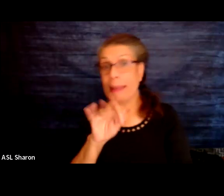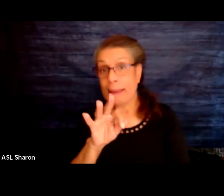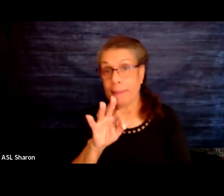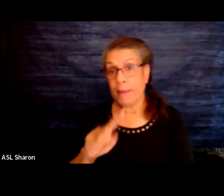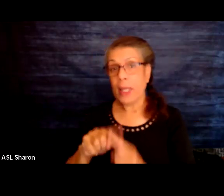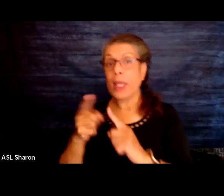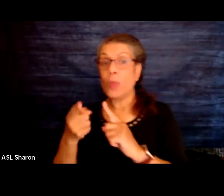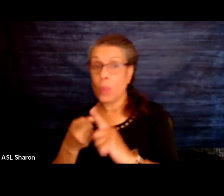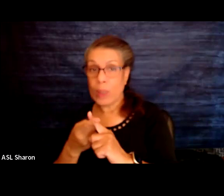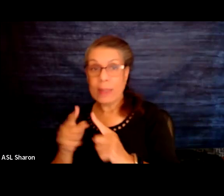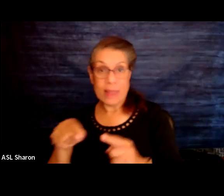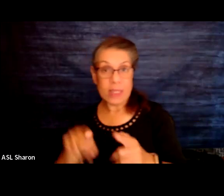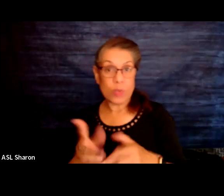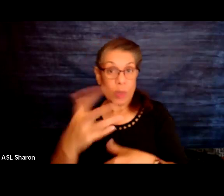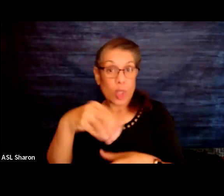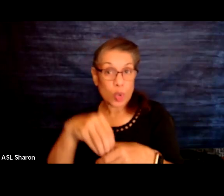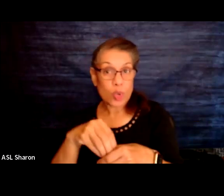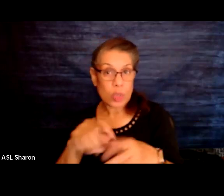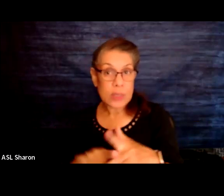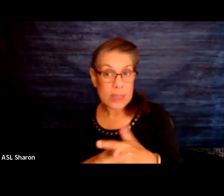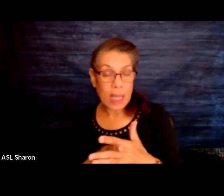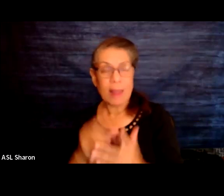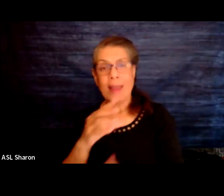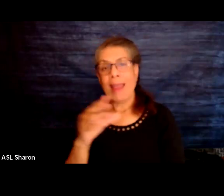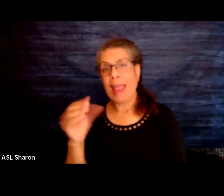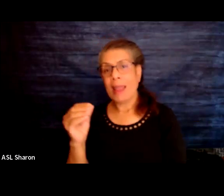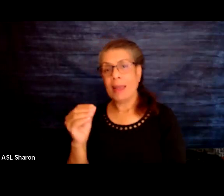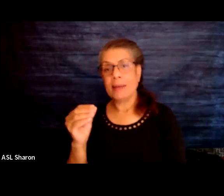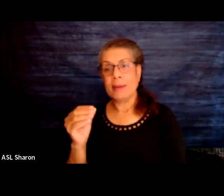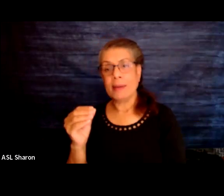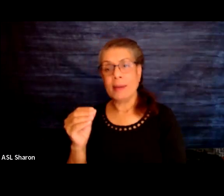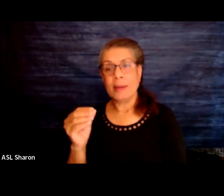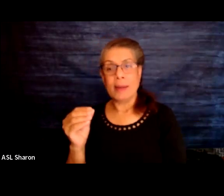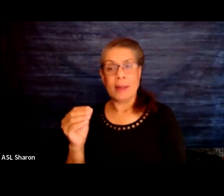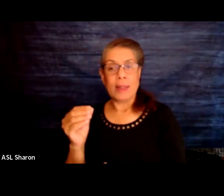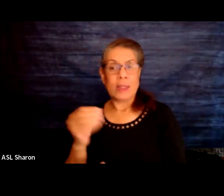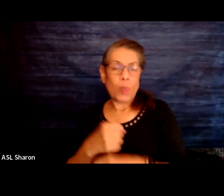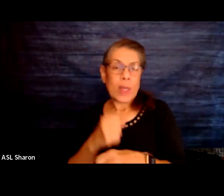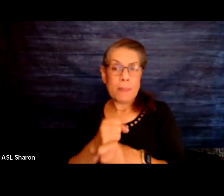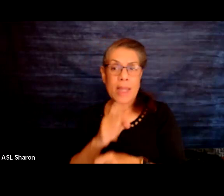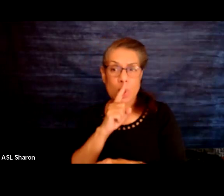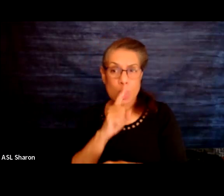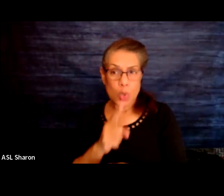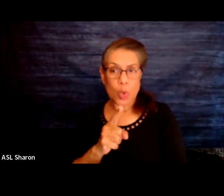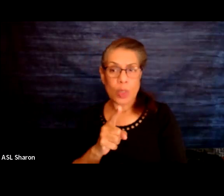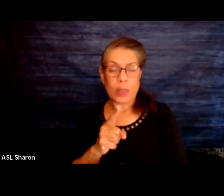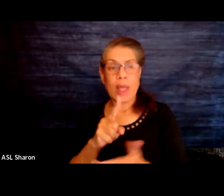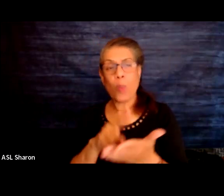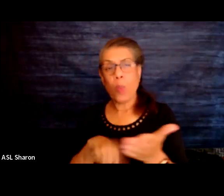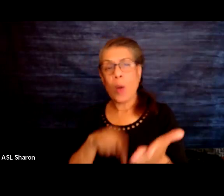is implemented, can that also be seen as a potential solution of making sure that that we